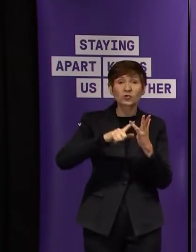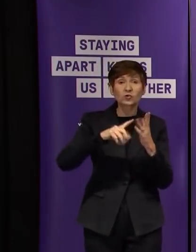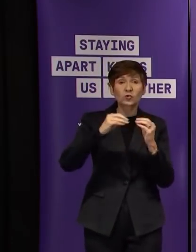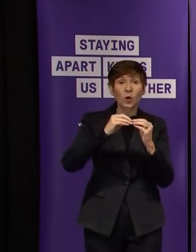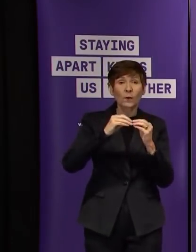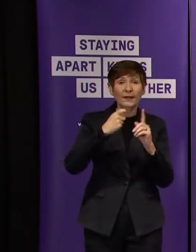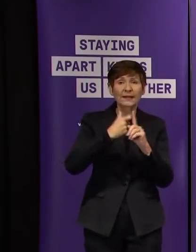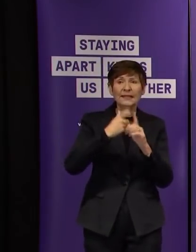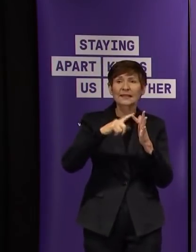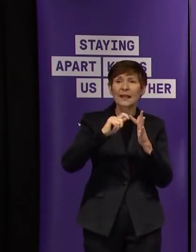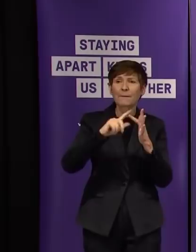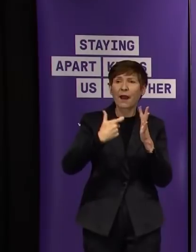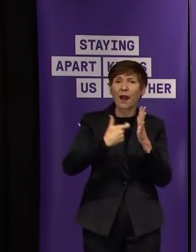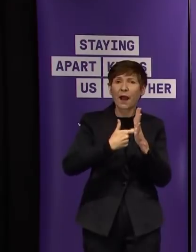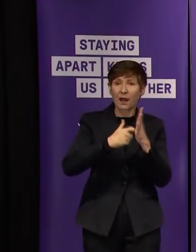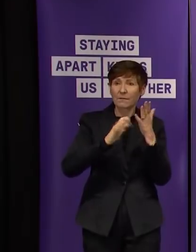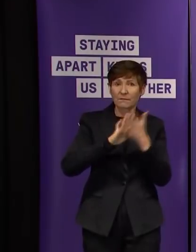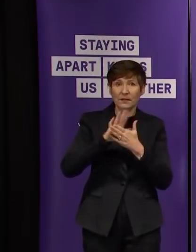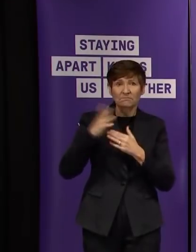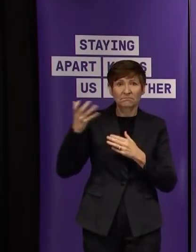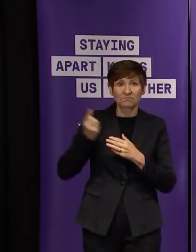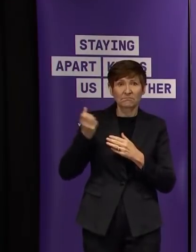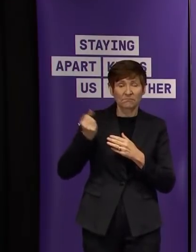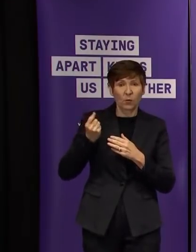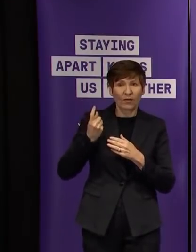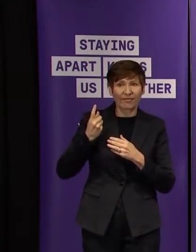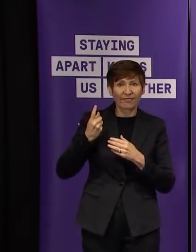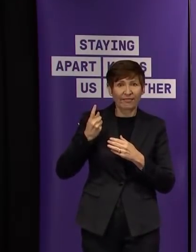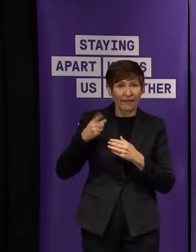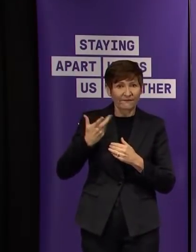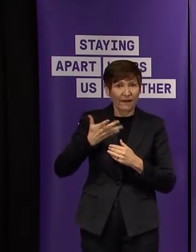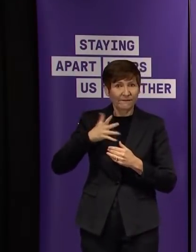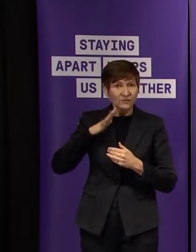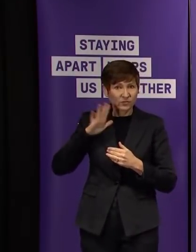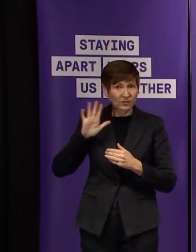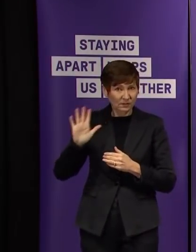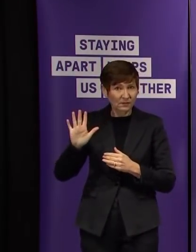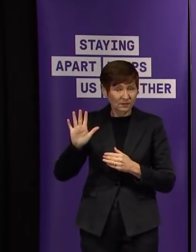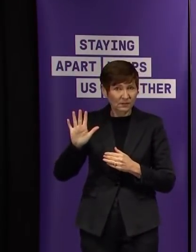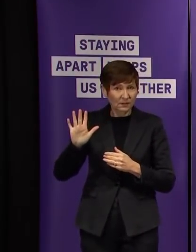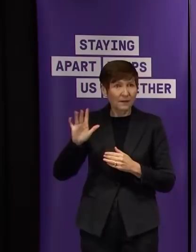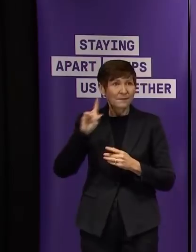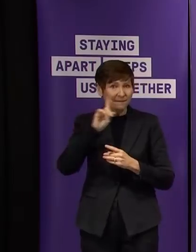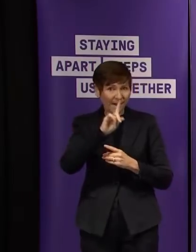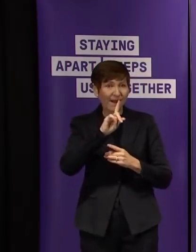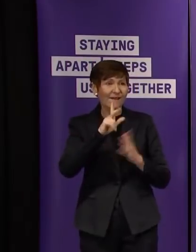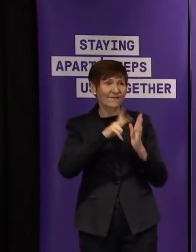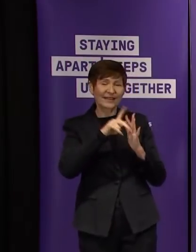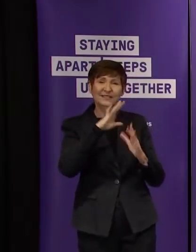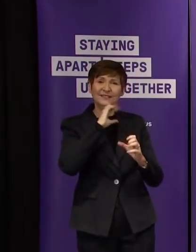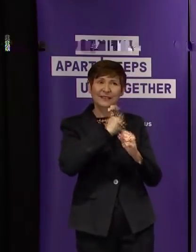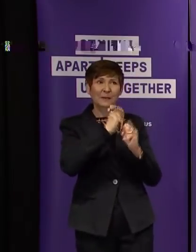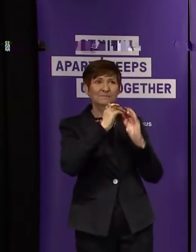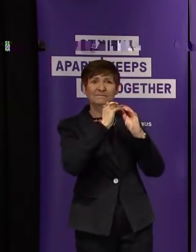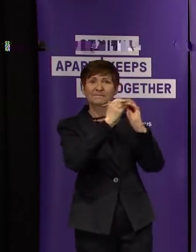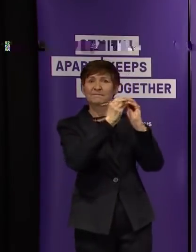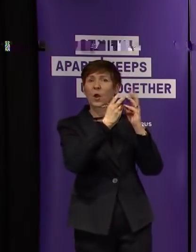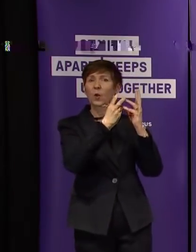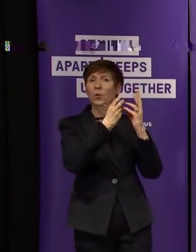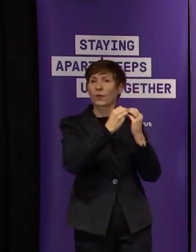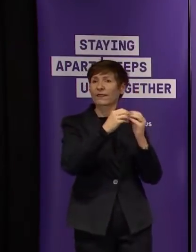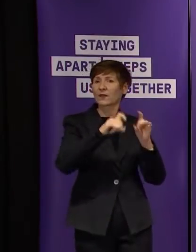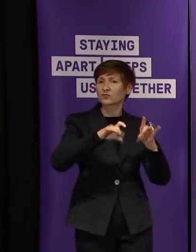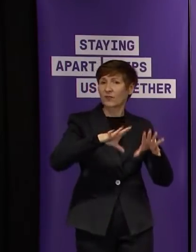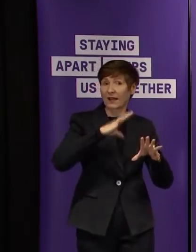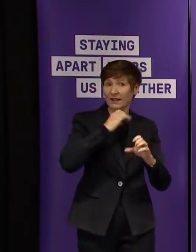just about trying to maximise the aggregate benefit that where our government and the Commonwealth government are on the same page providing support, that